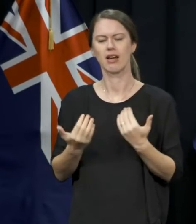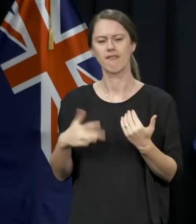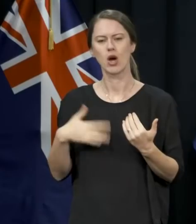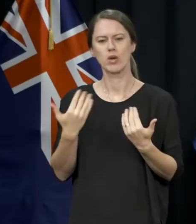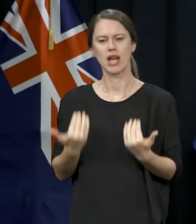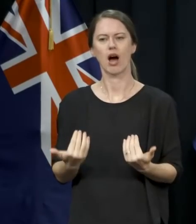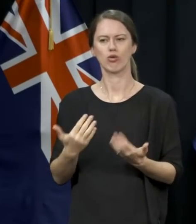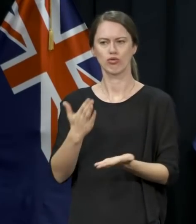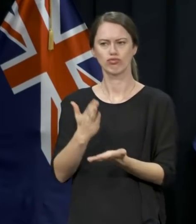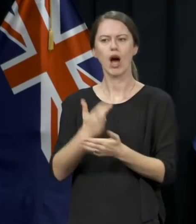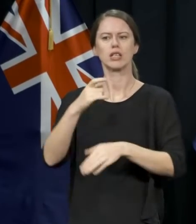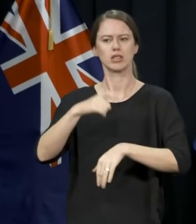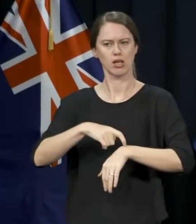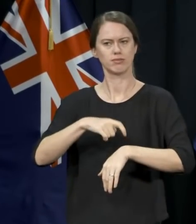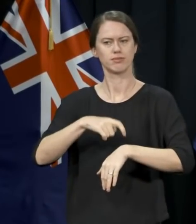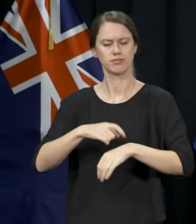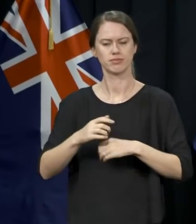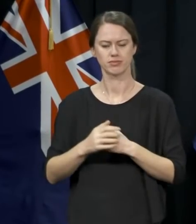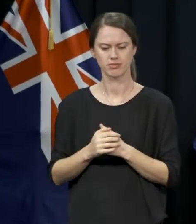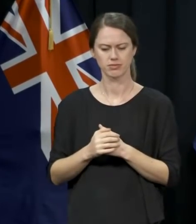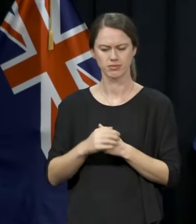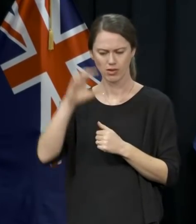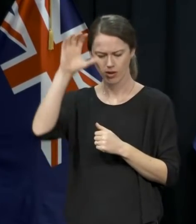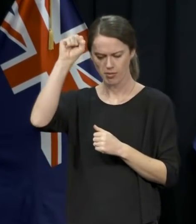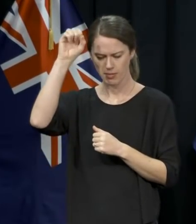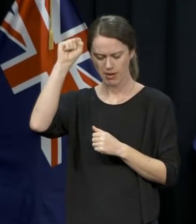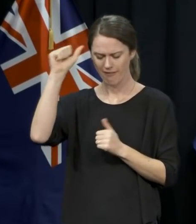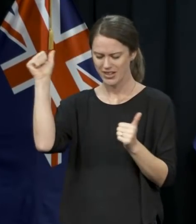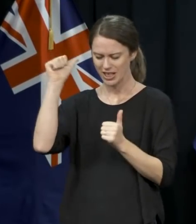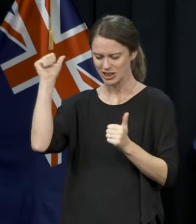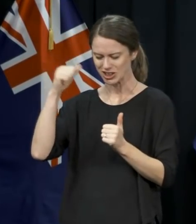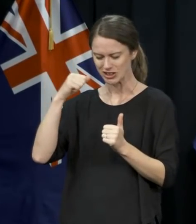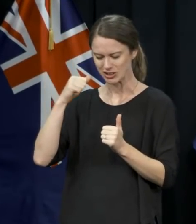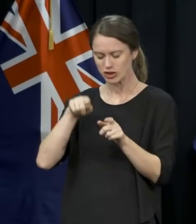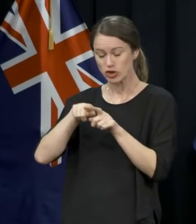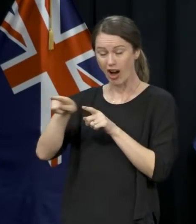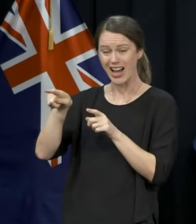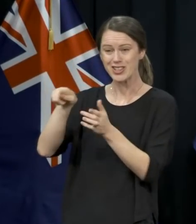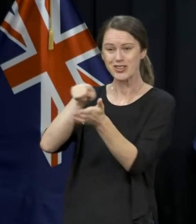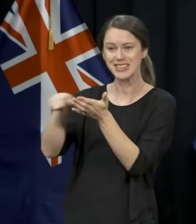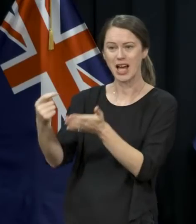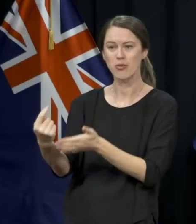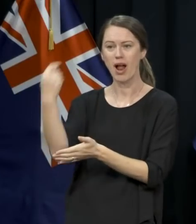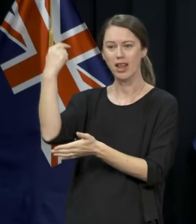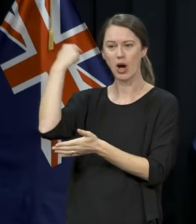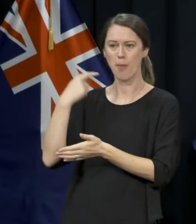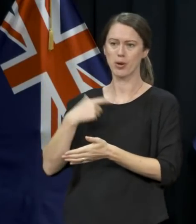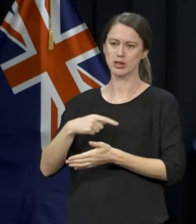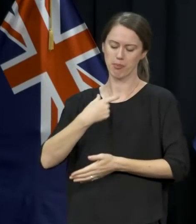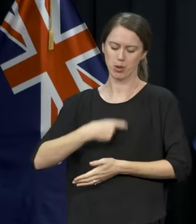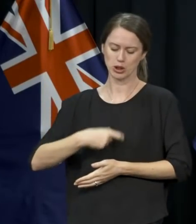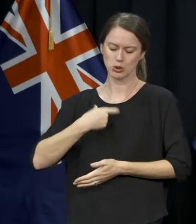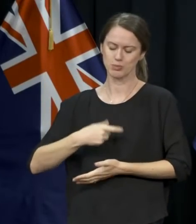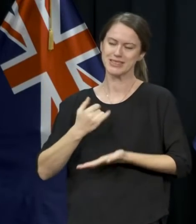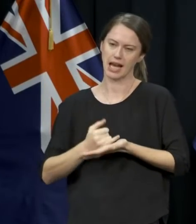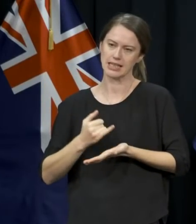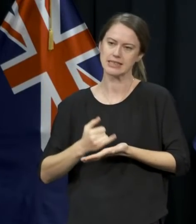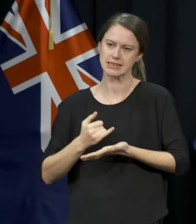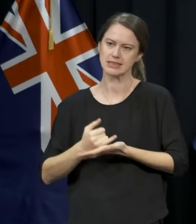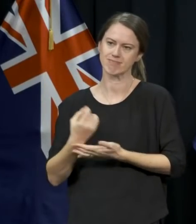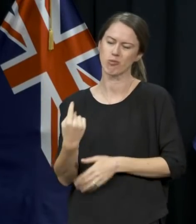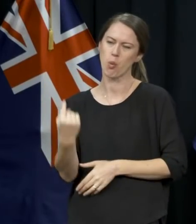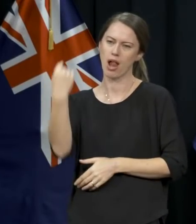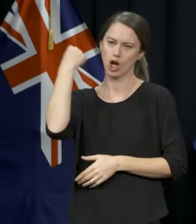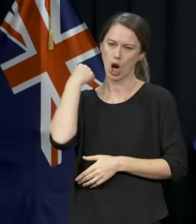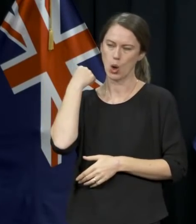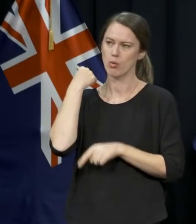is the right time. You'll recall I offered my resignation because of the mistakes I made in a personal capacity during the